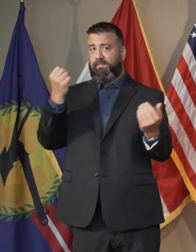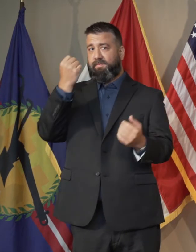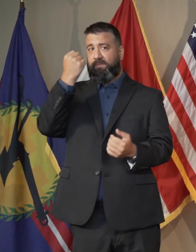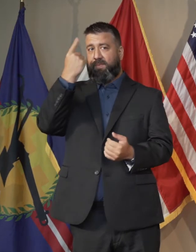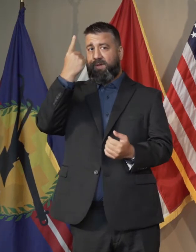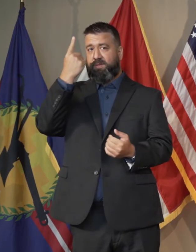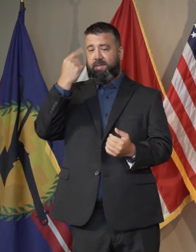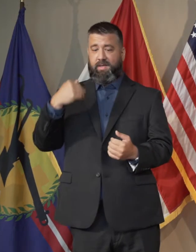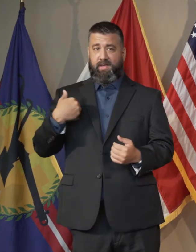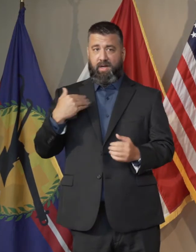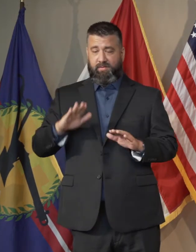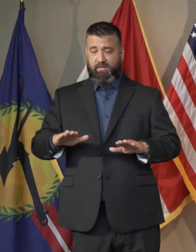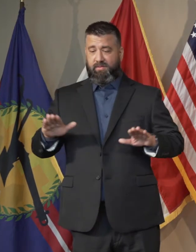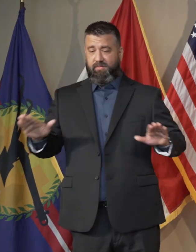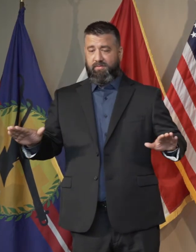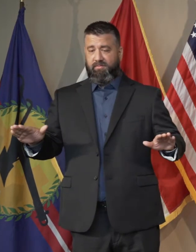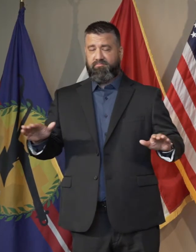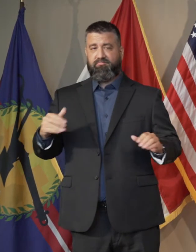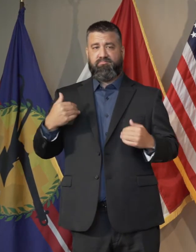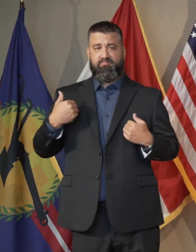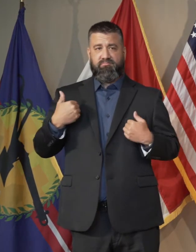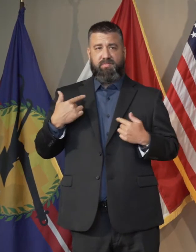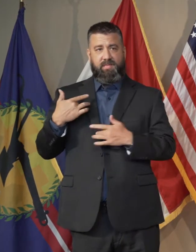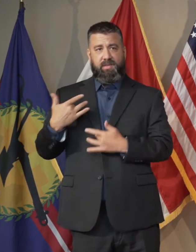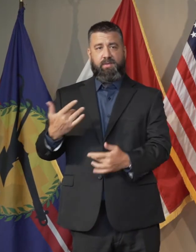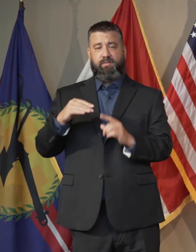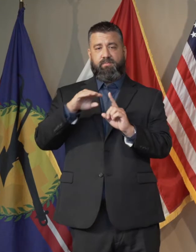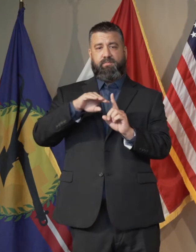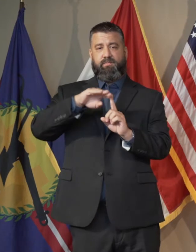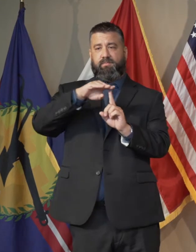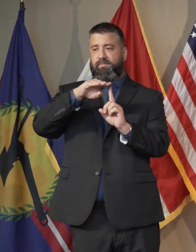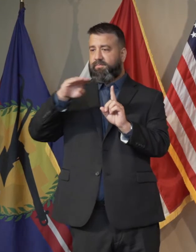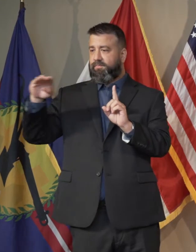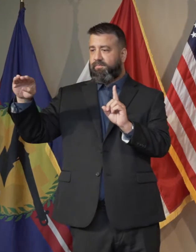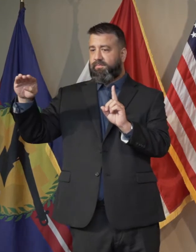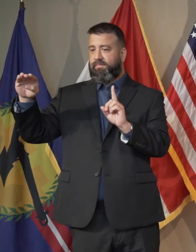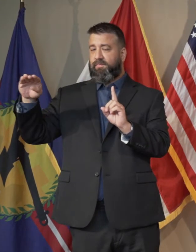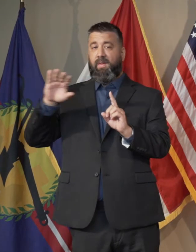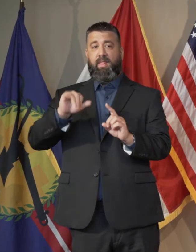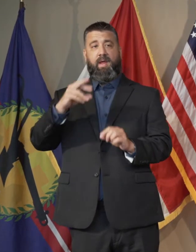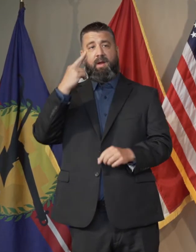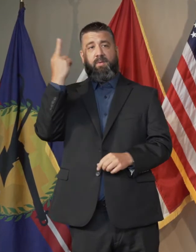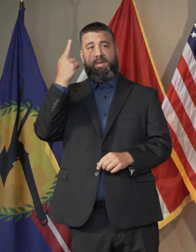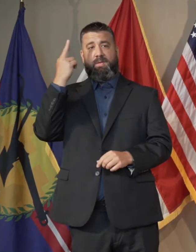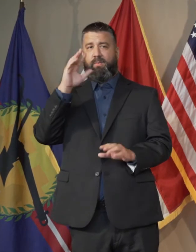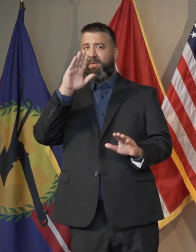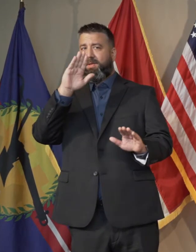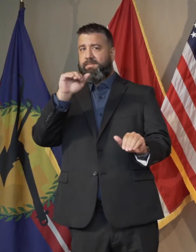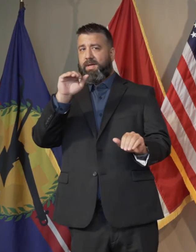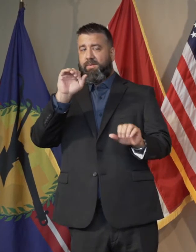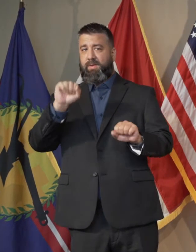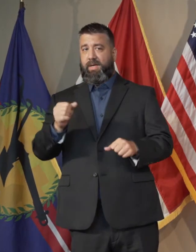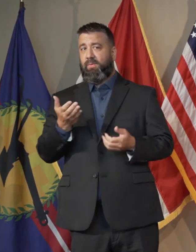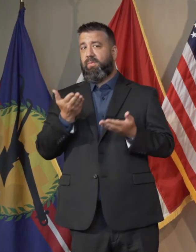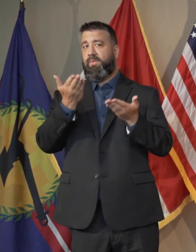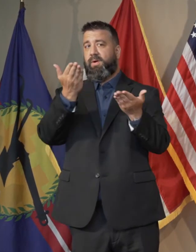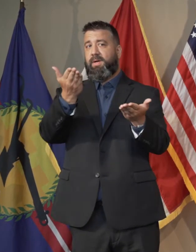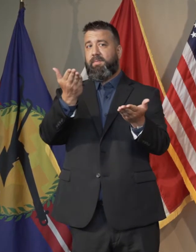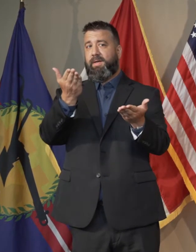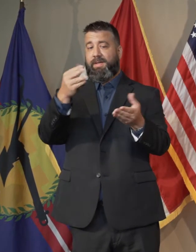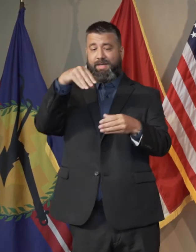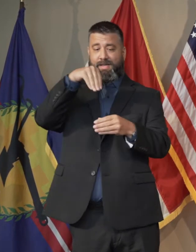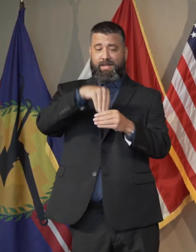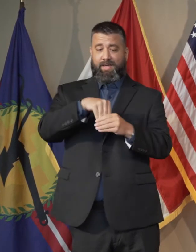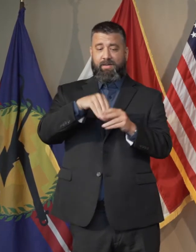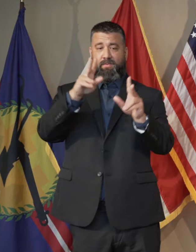has remained relatively steady. For that reason, we expect to be able to recommend a return to